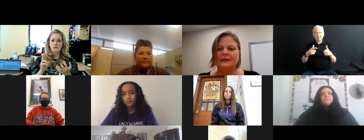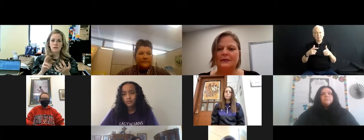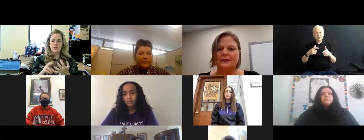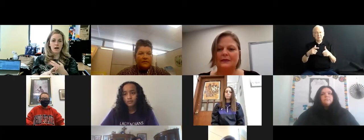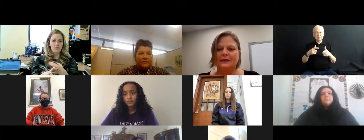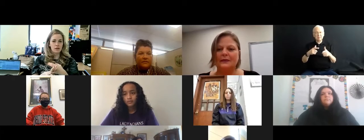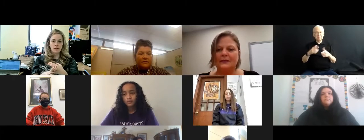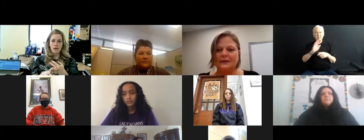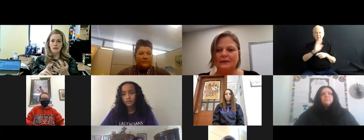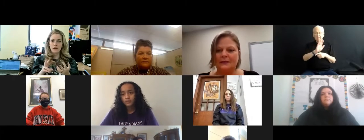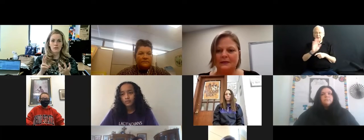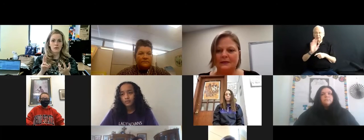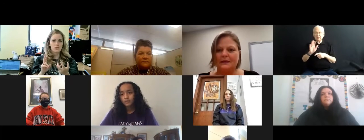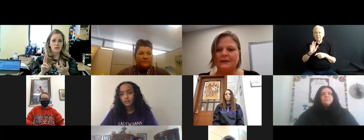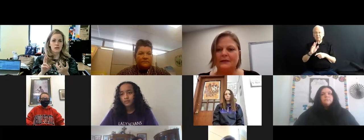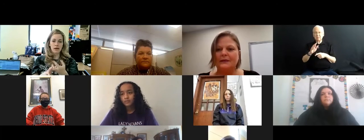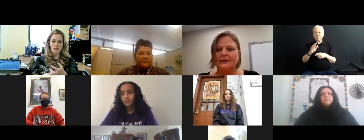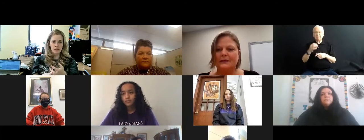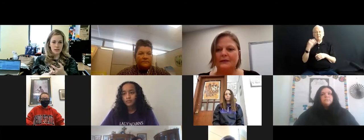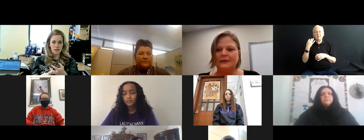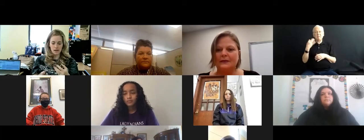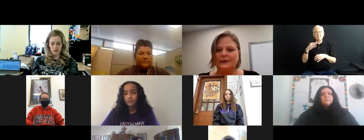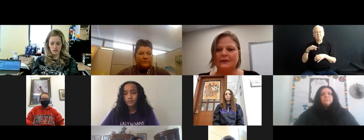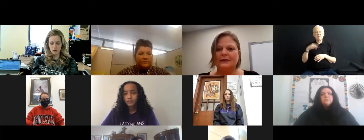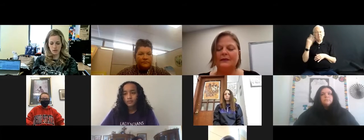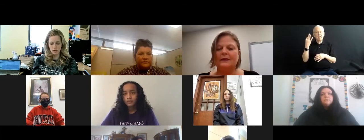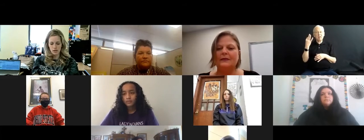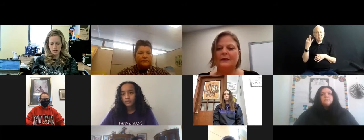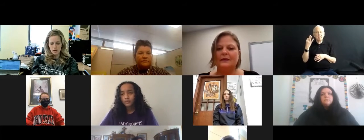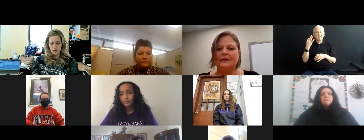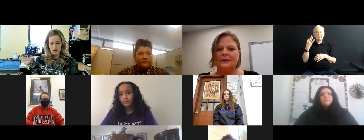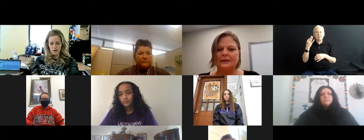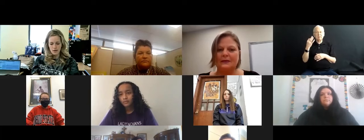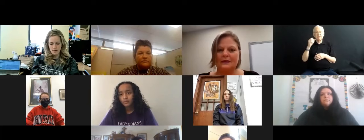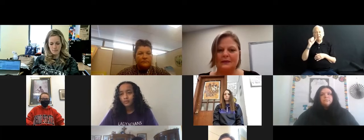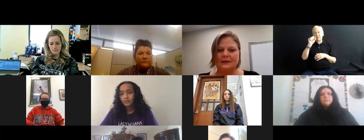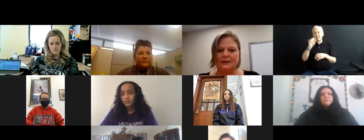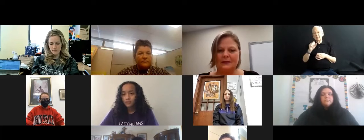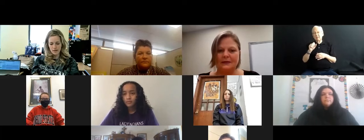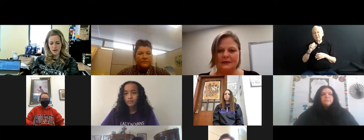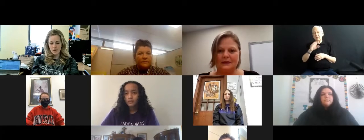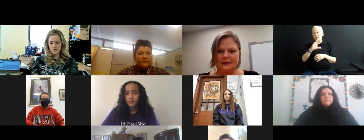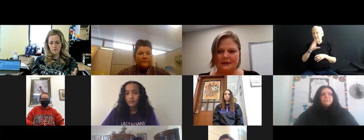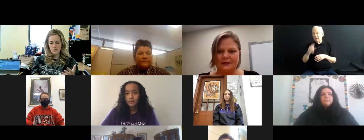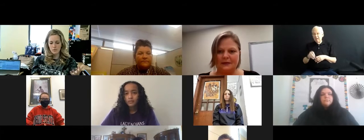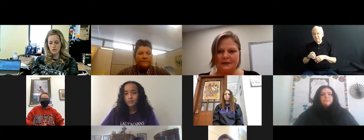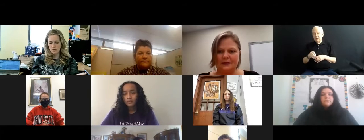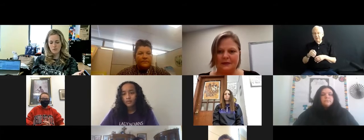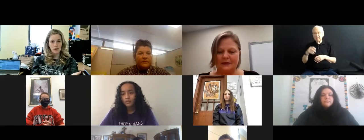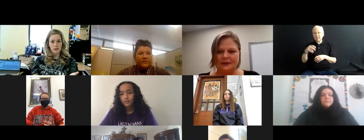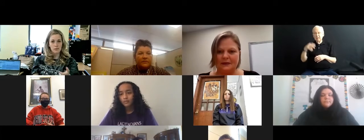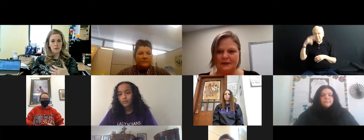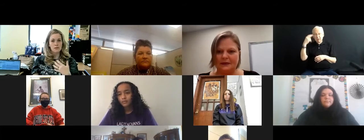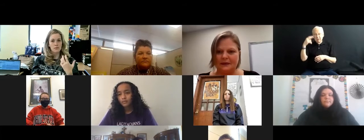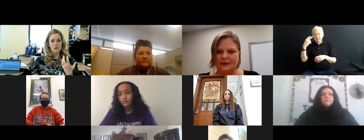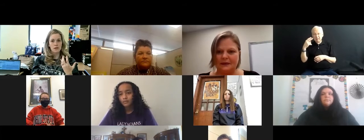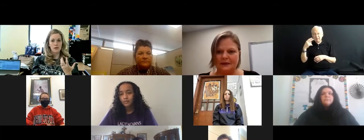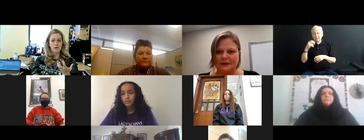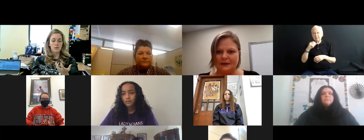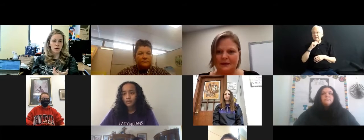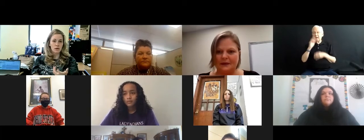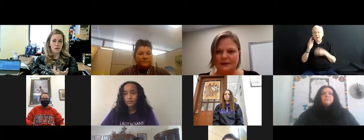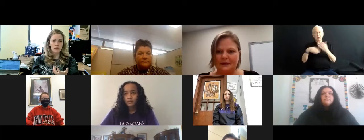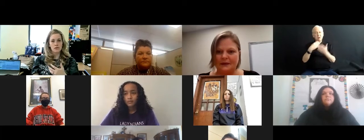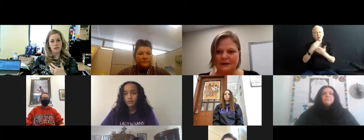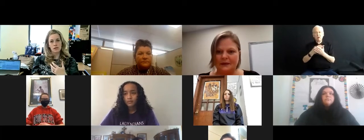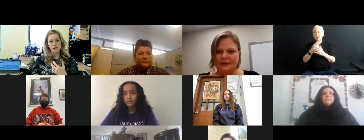Language, South African Sign Language, Mexican Sign Language. Not all deaf people use sign language. Some of them